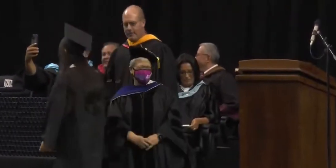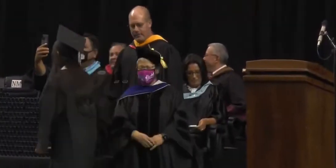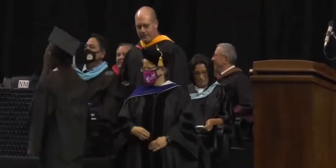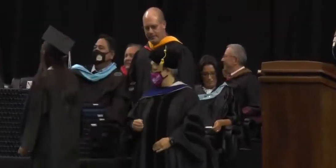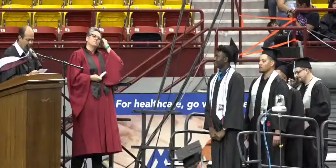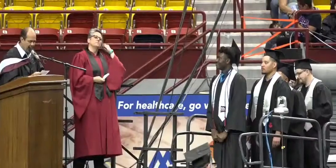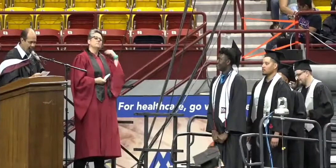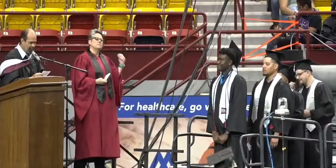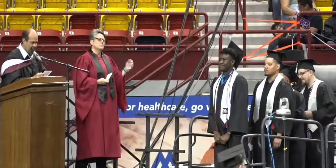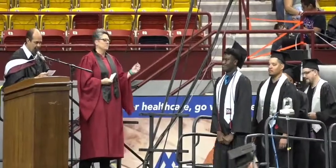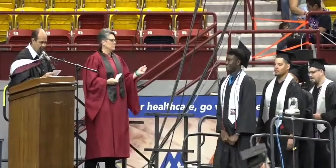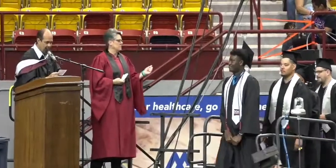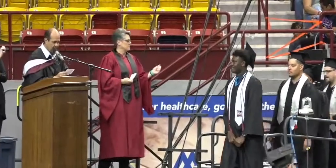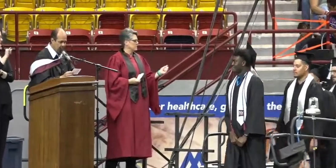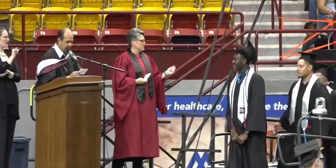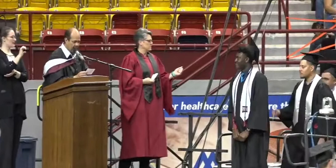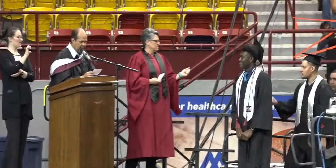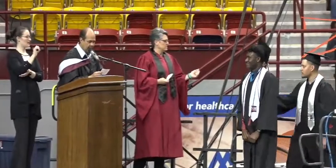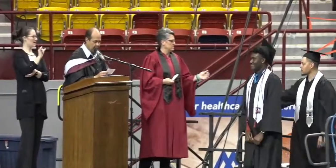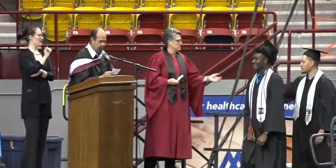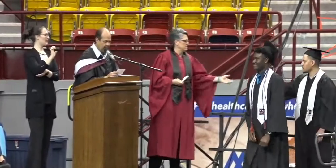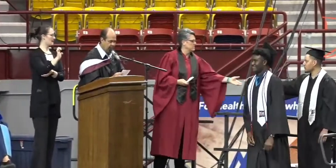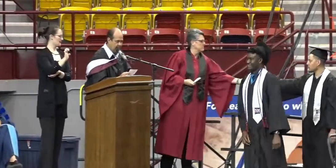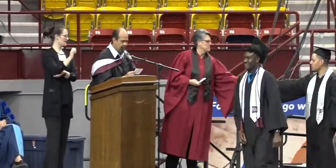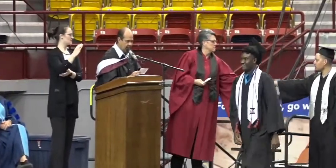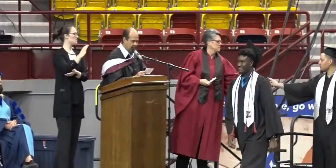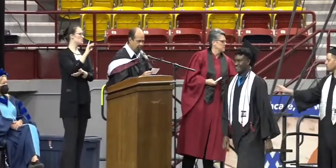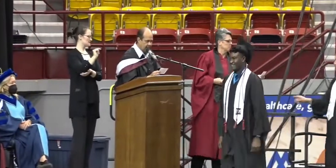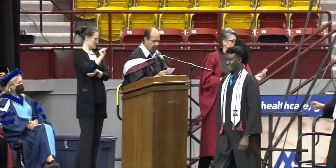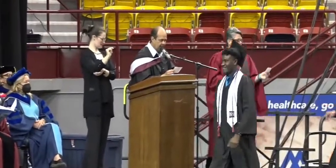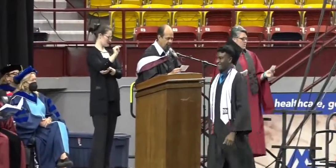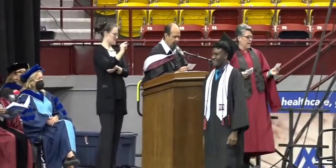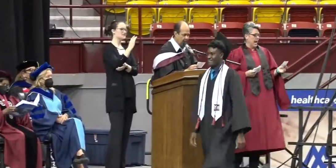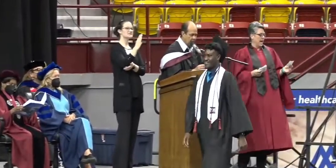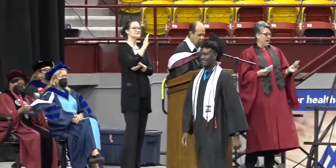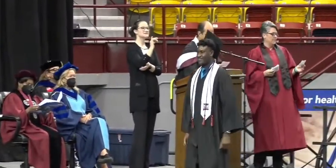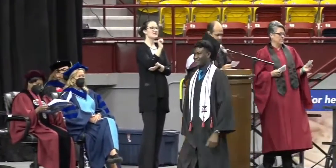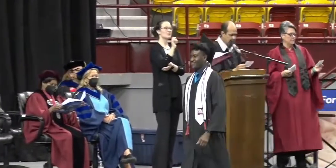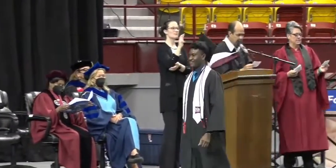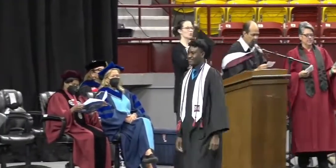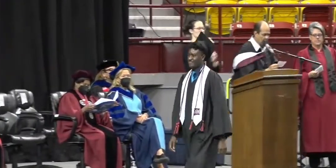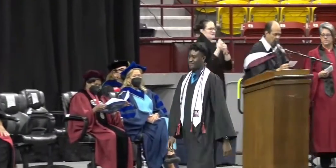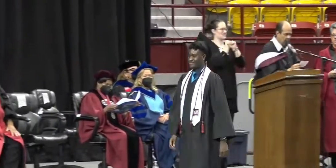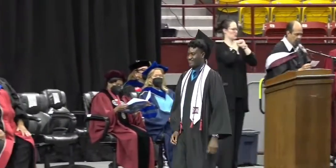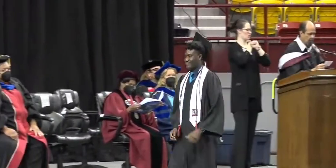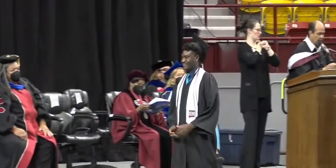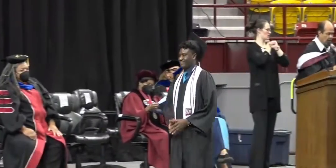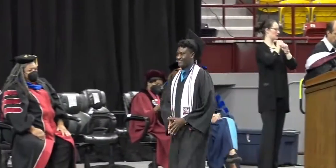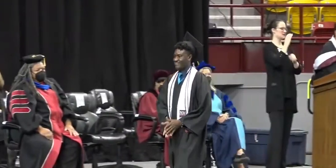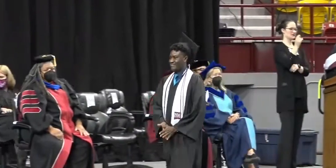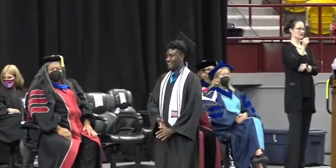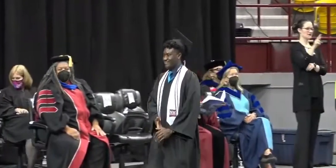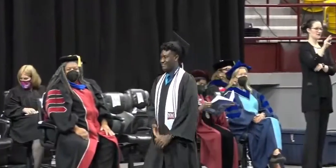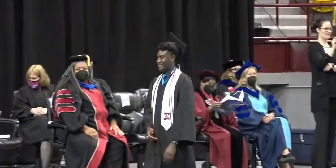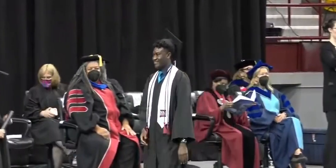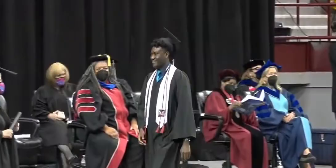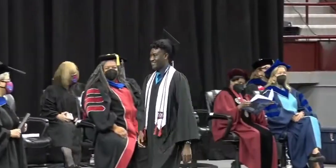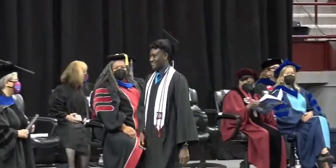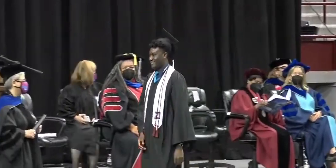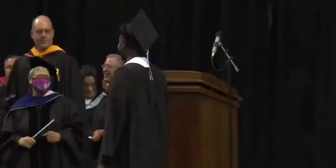Joseph Kyle Ayai, Computer Technology, Cybersecurity, Crimson Scholar, Meritorious